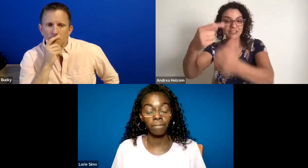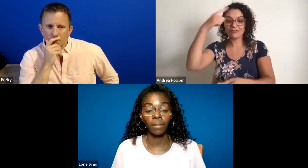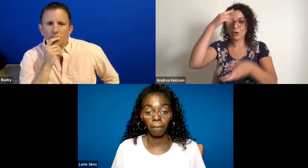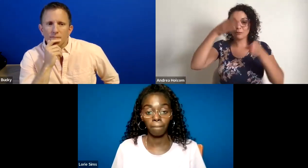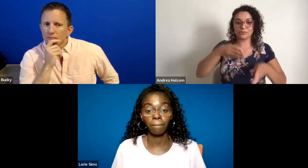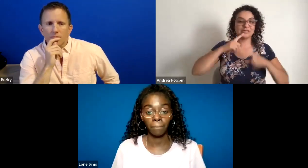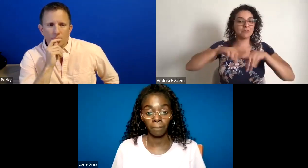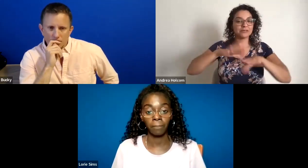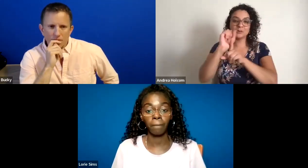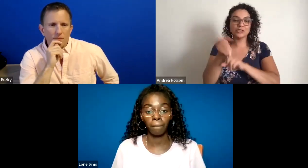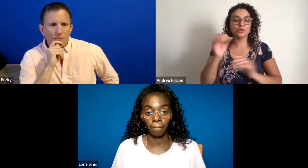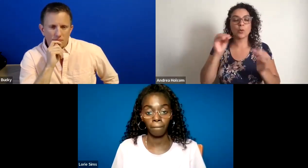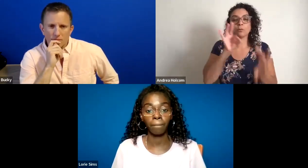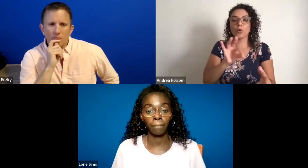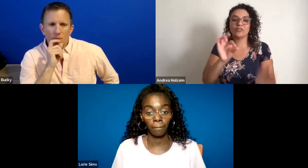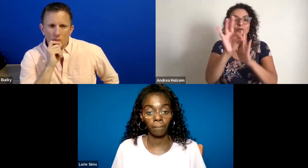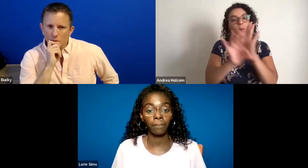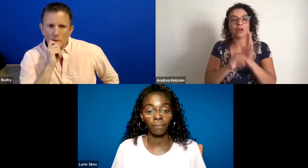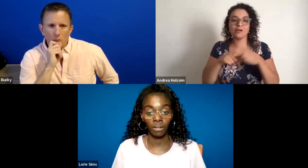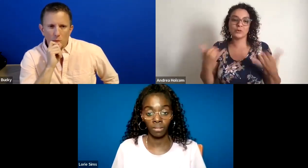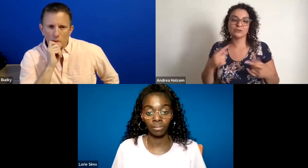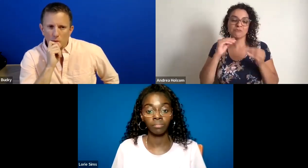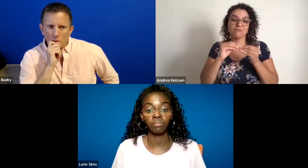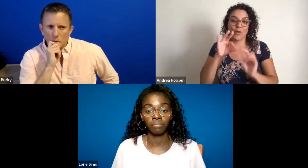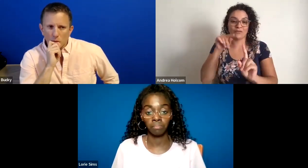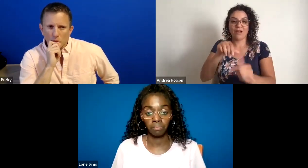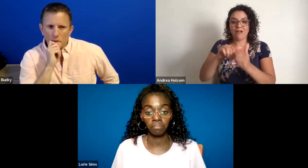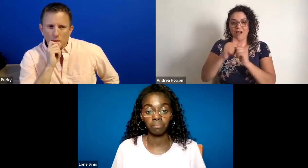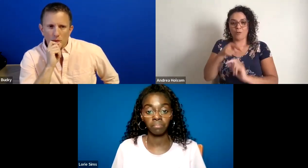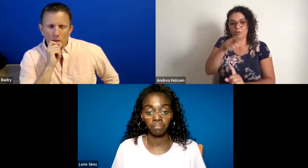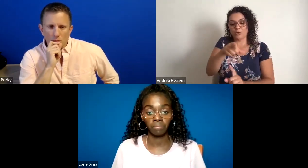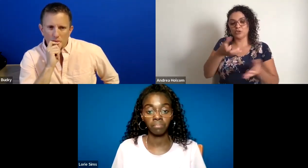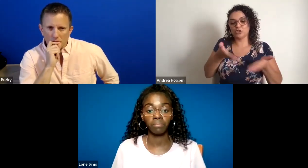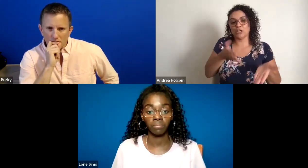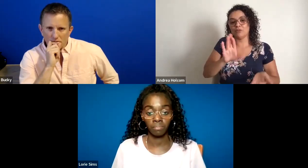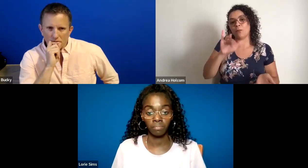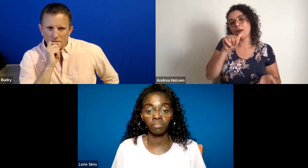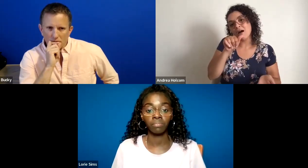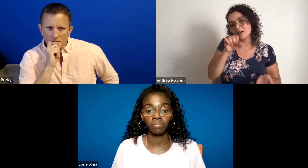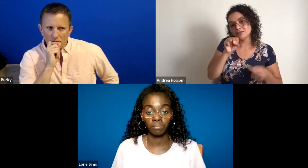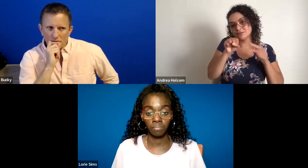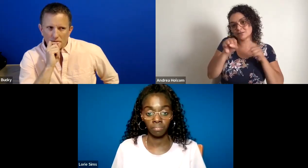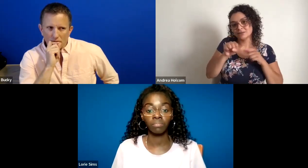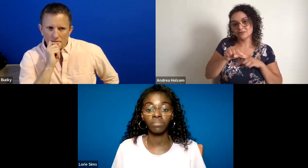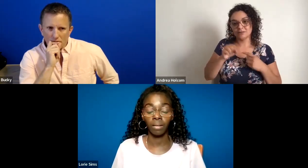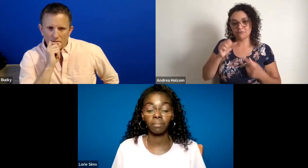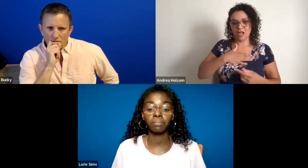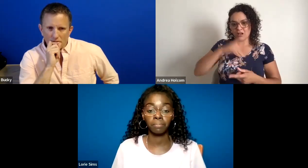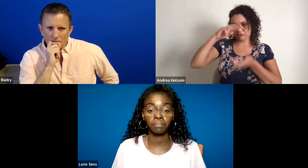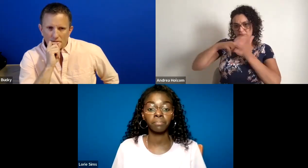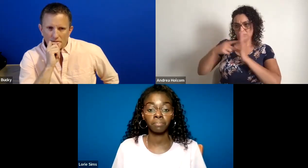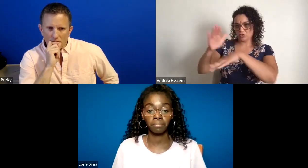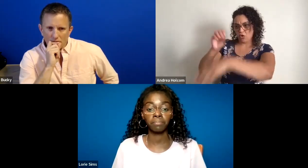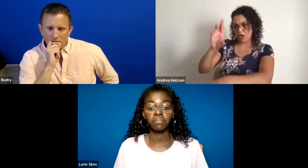better. So whether it be for an agency or an individual, it depends on the approach that you're using and looking